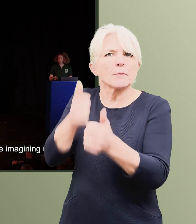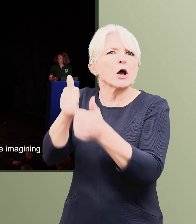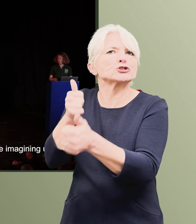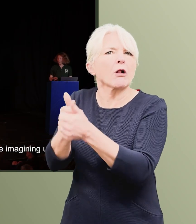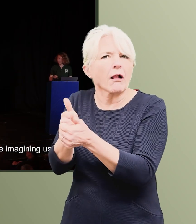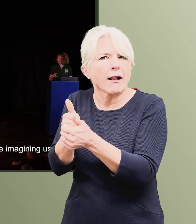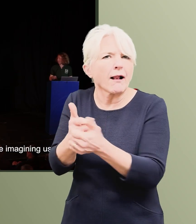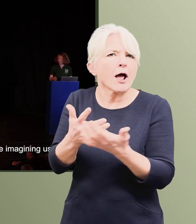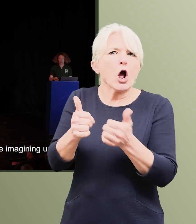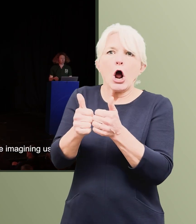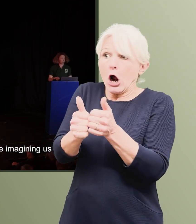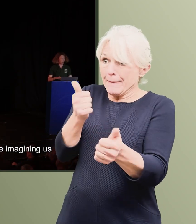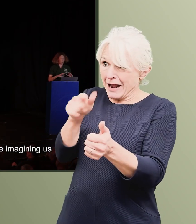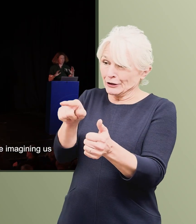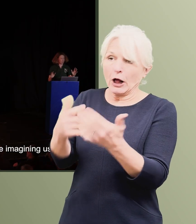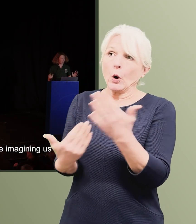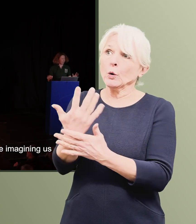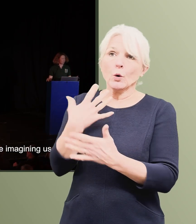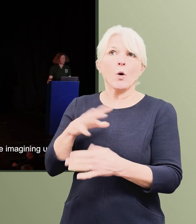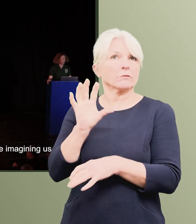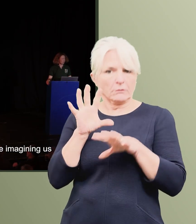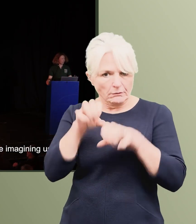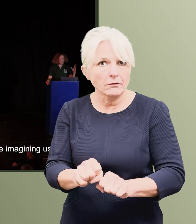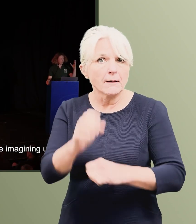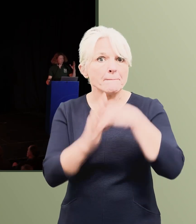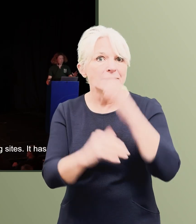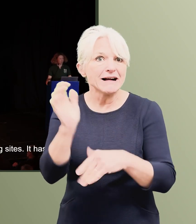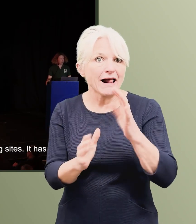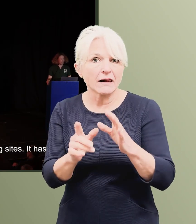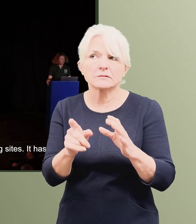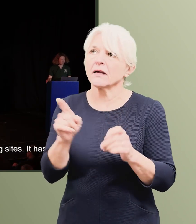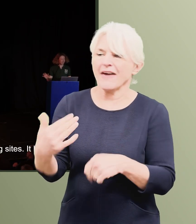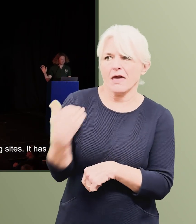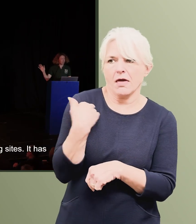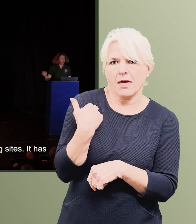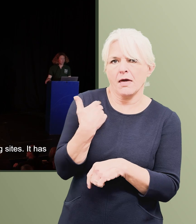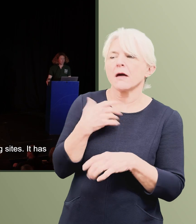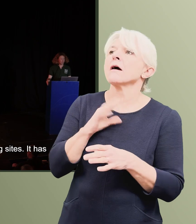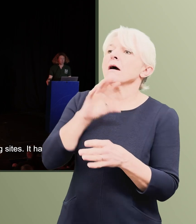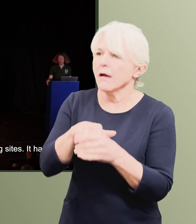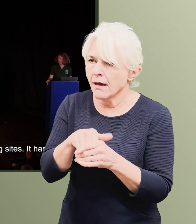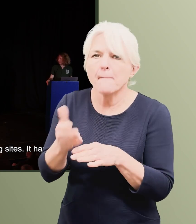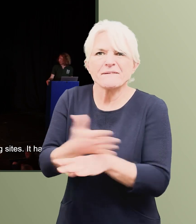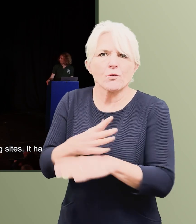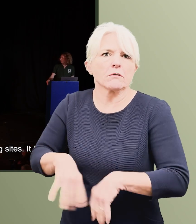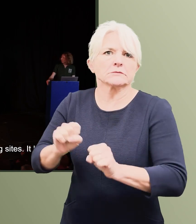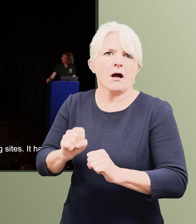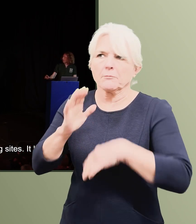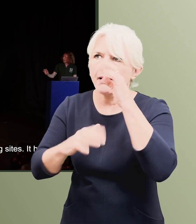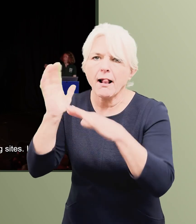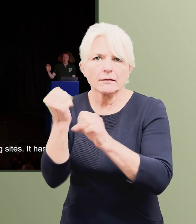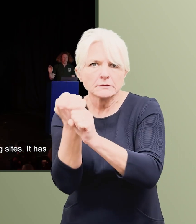archaeology done in the UK is done. So all of you imagining us sort of on cliffs being all romantic, actually most of it is on building